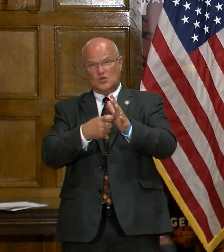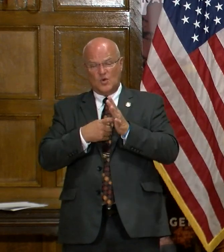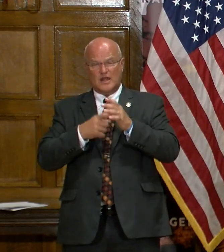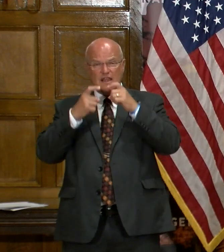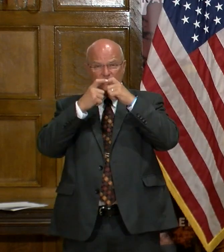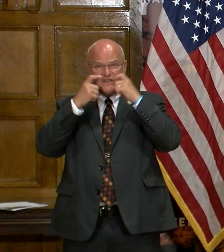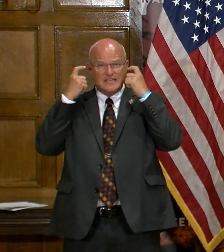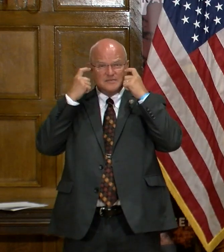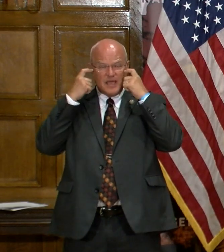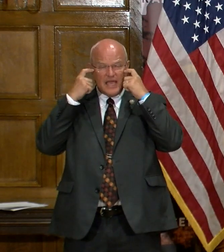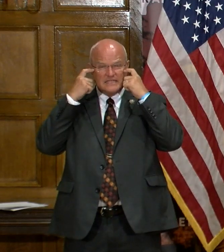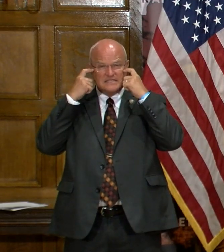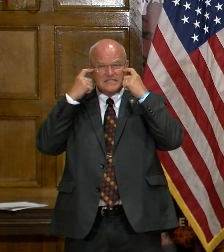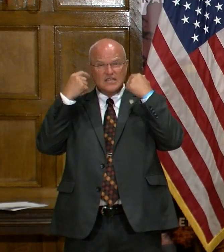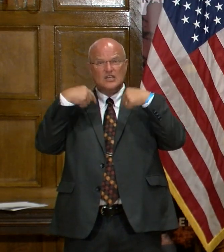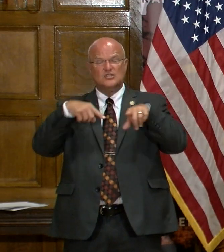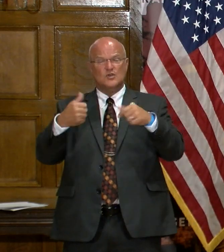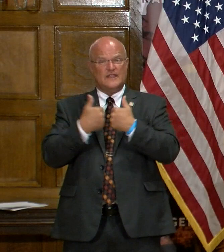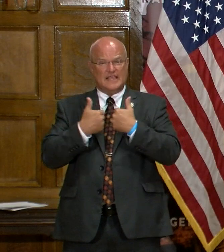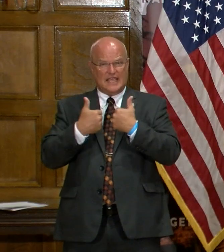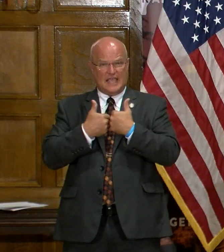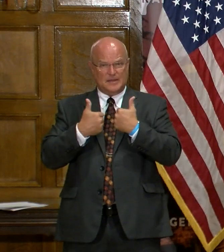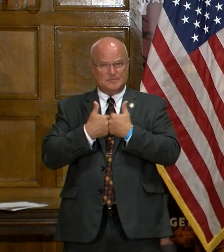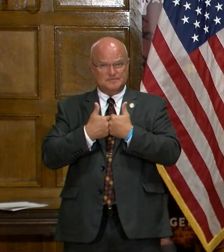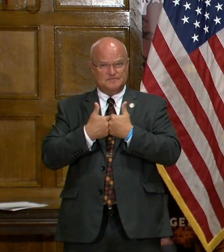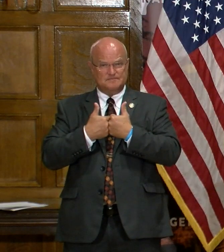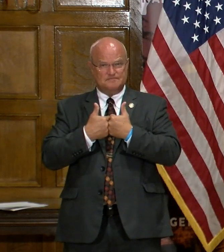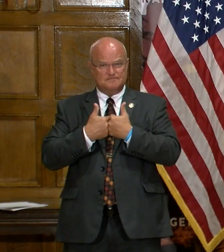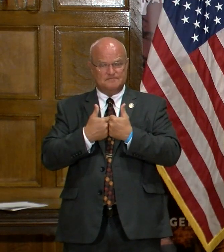required to wear a face mask during the game?